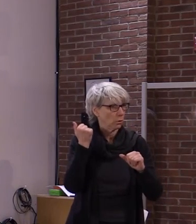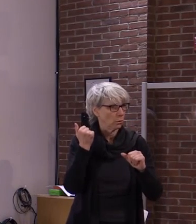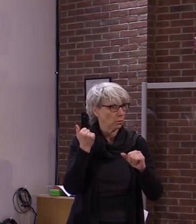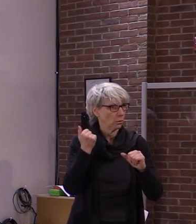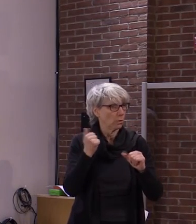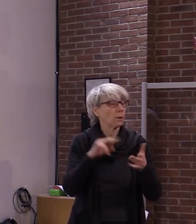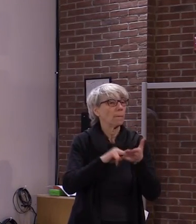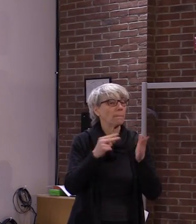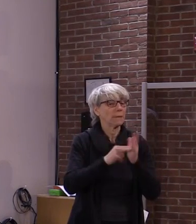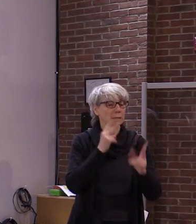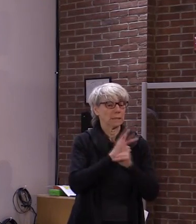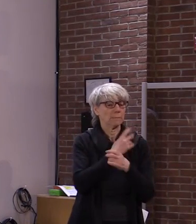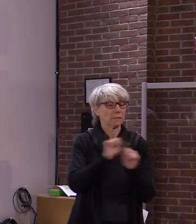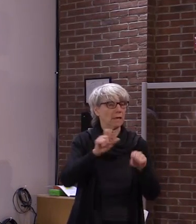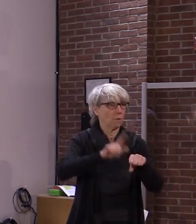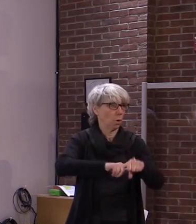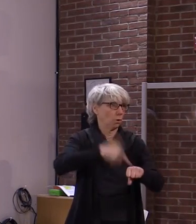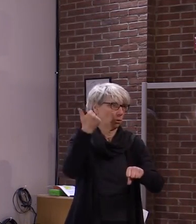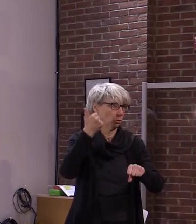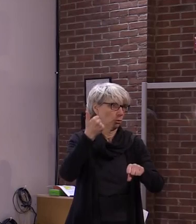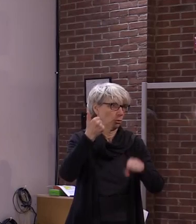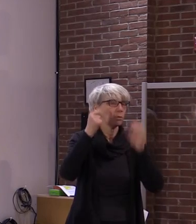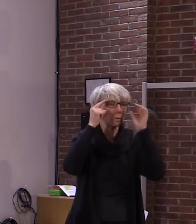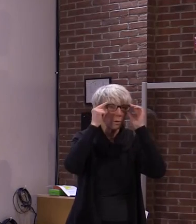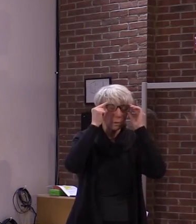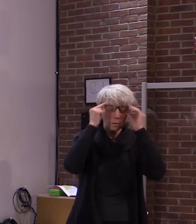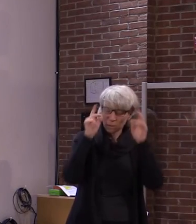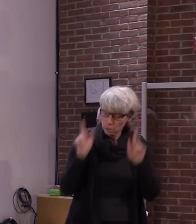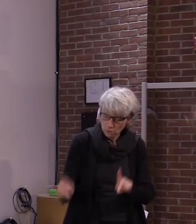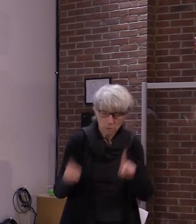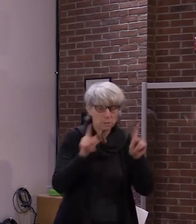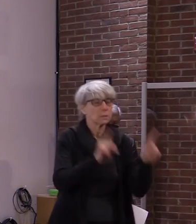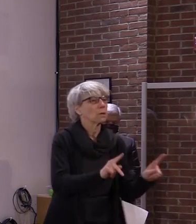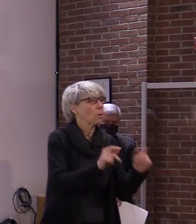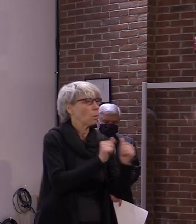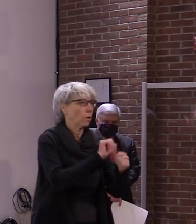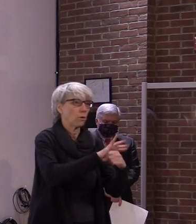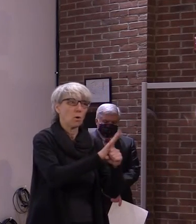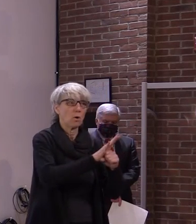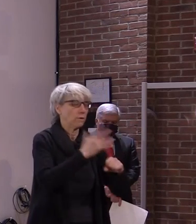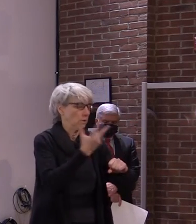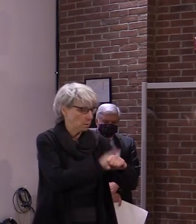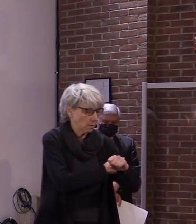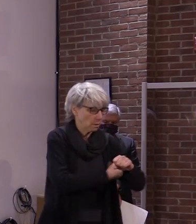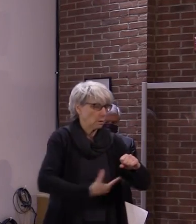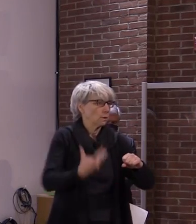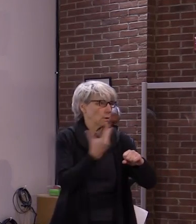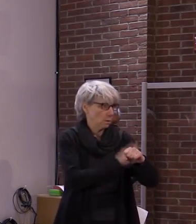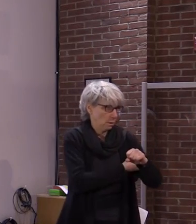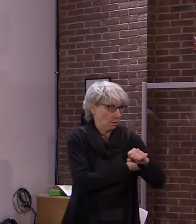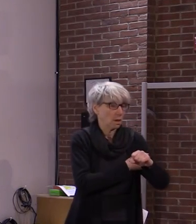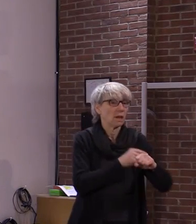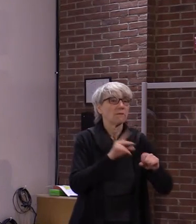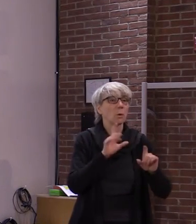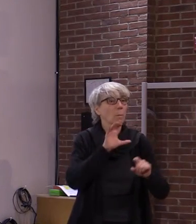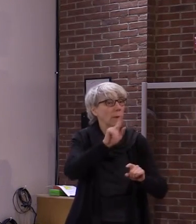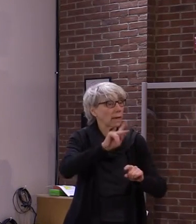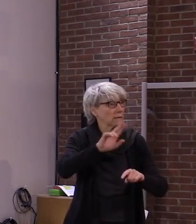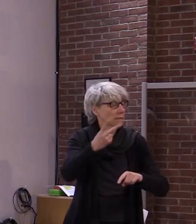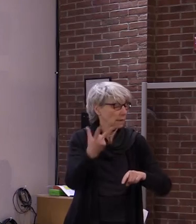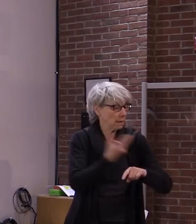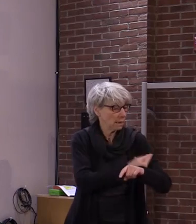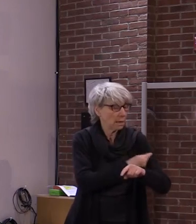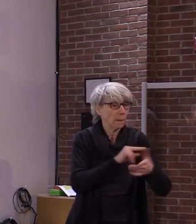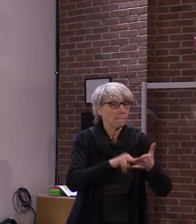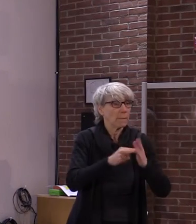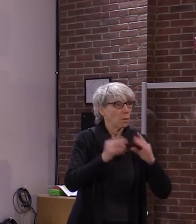last longer. Not only is your level of immunity from COVID-19 stronger and longer lasting, but taking the full